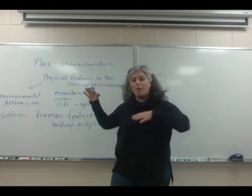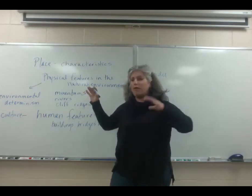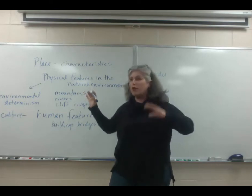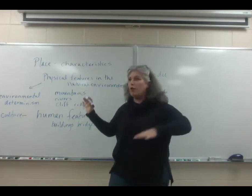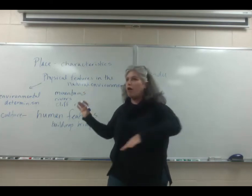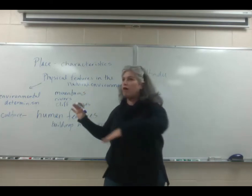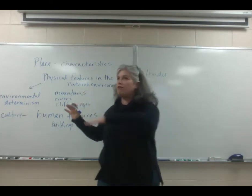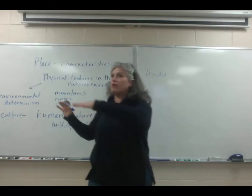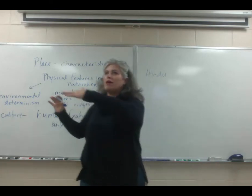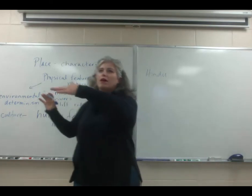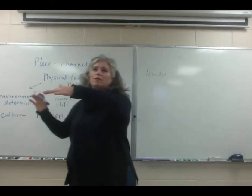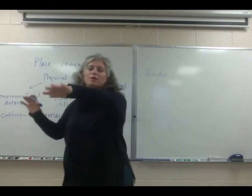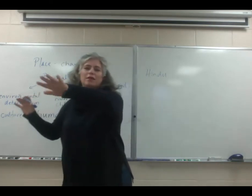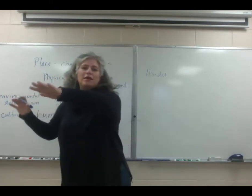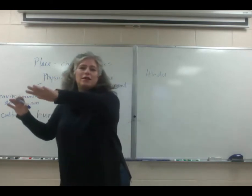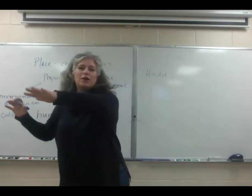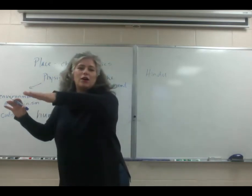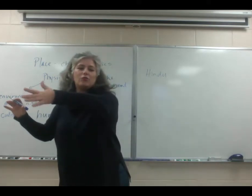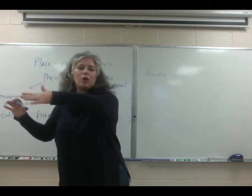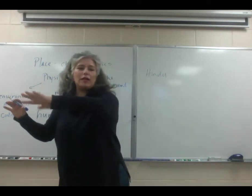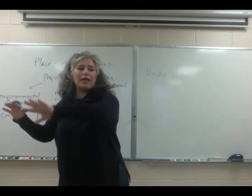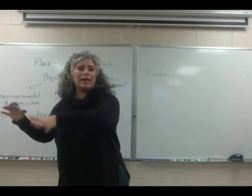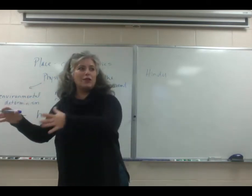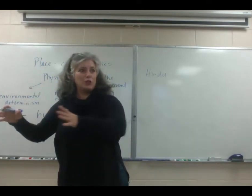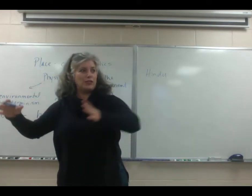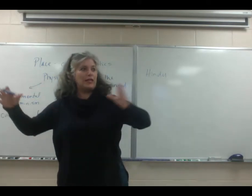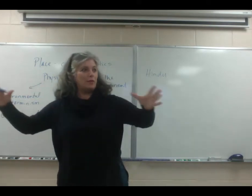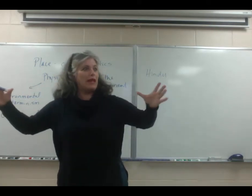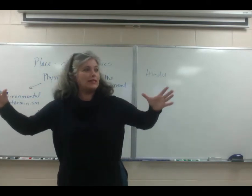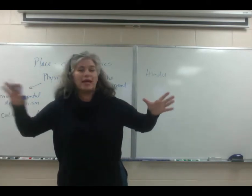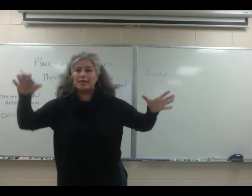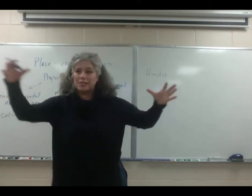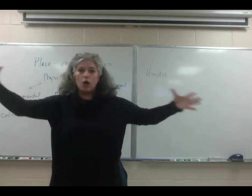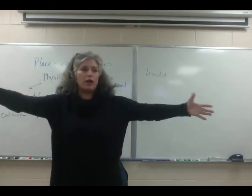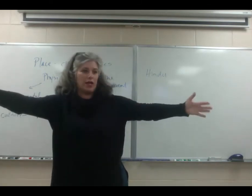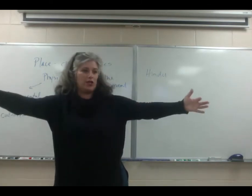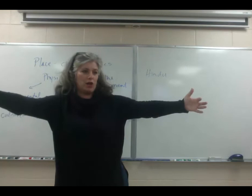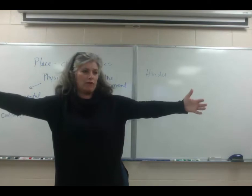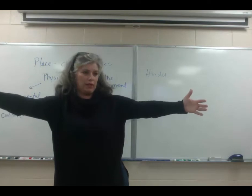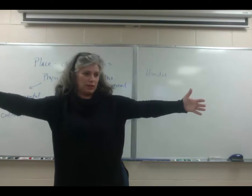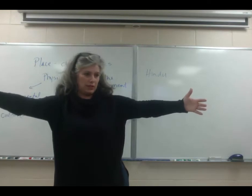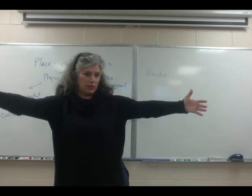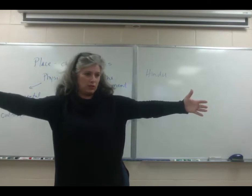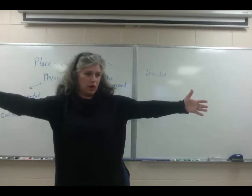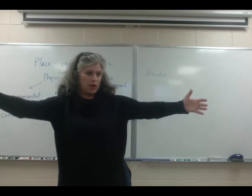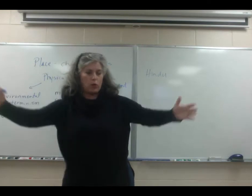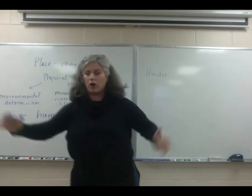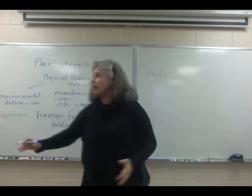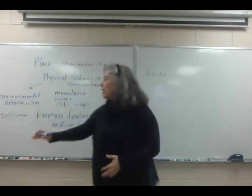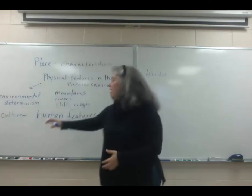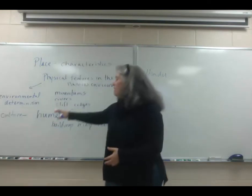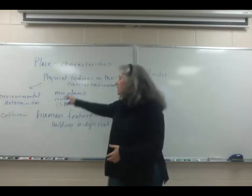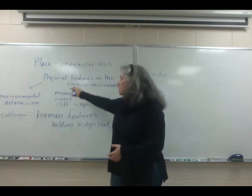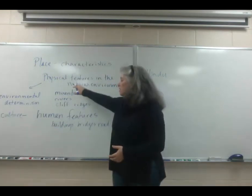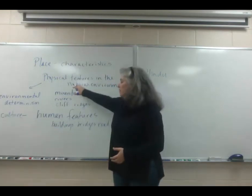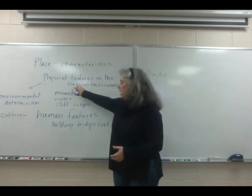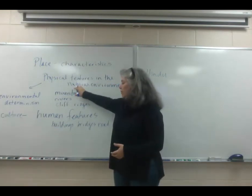then you walk over a rolling hill and you see a place like Stonehenge off in the distance, right? Where the physical environment has